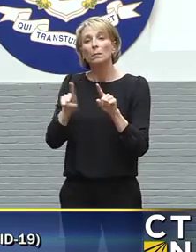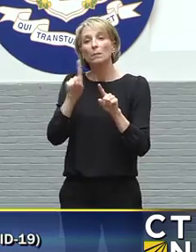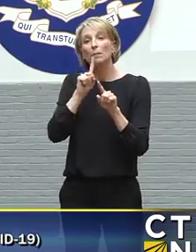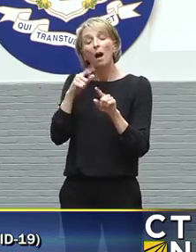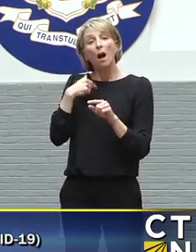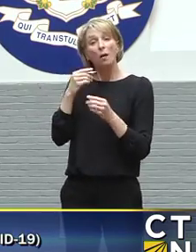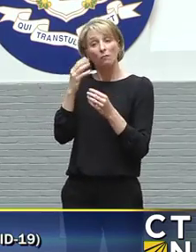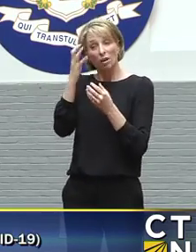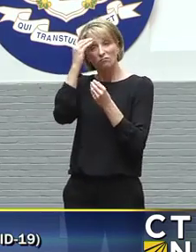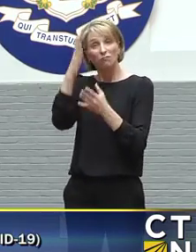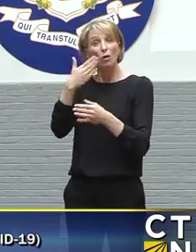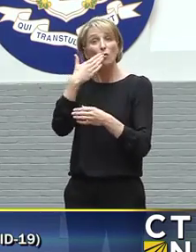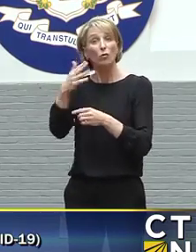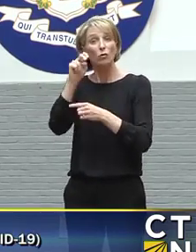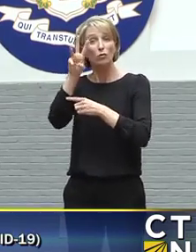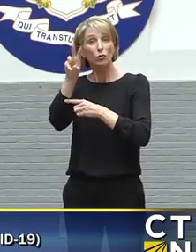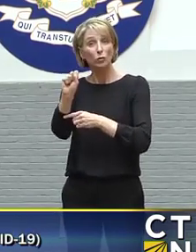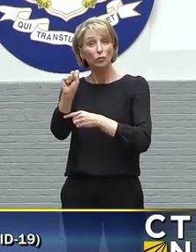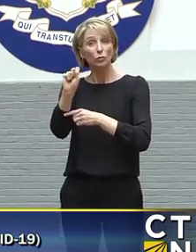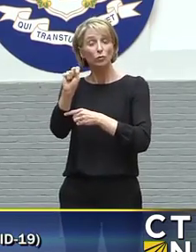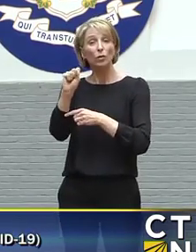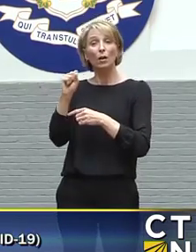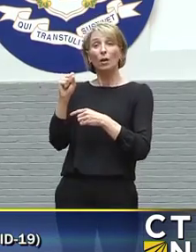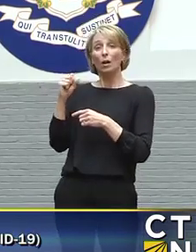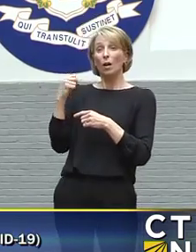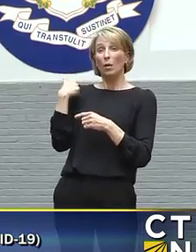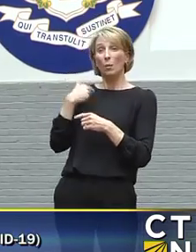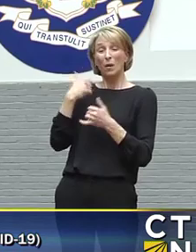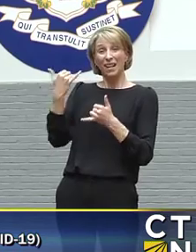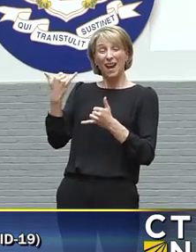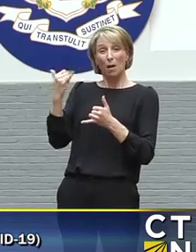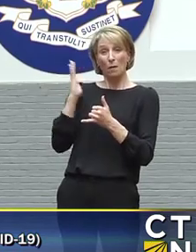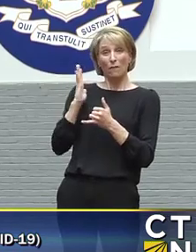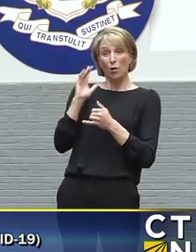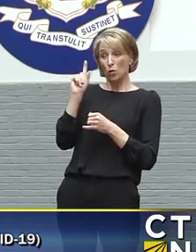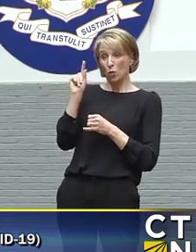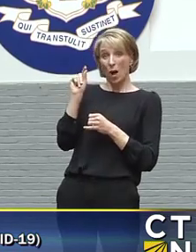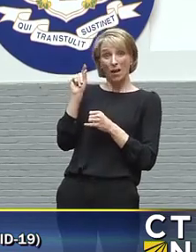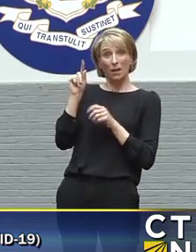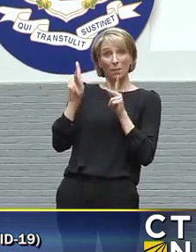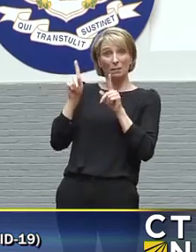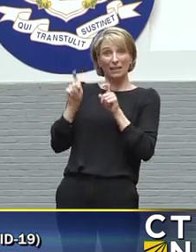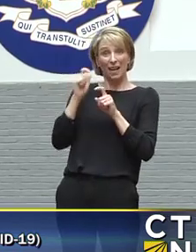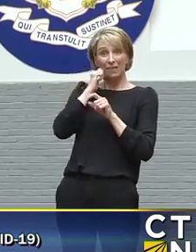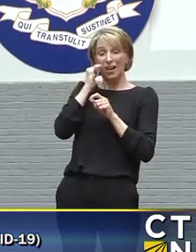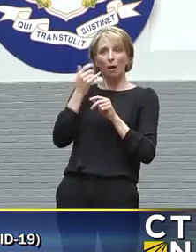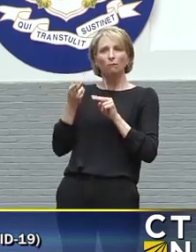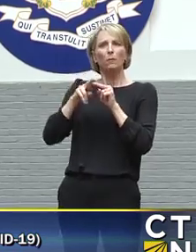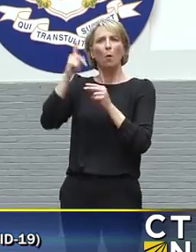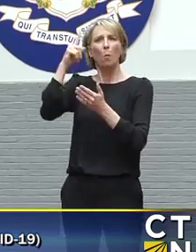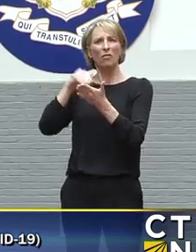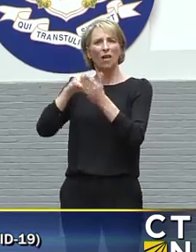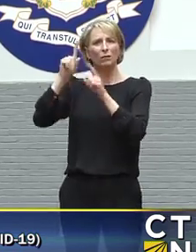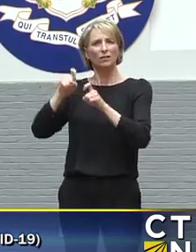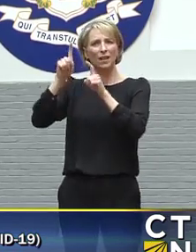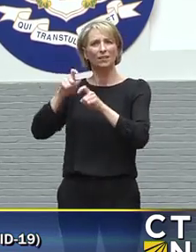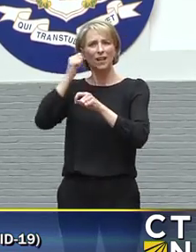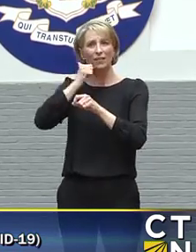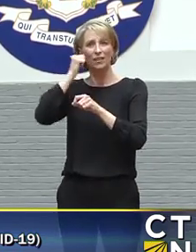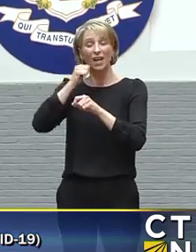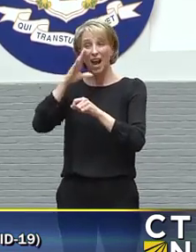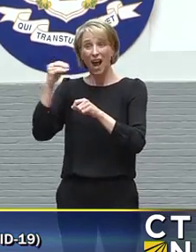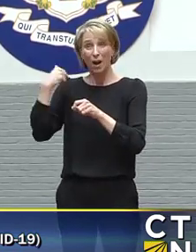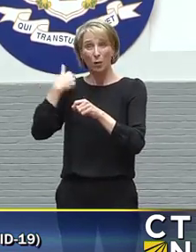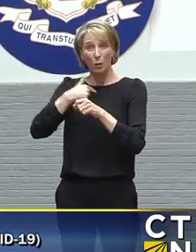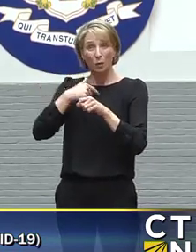good news. And we've gone from 20 to close to 1,000 tests a day. More and more of those tests are being done right here in the state of Connecticut. We just